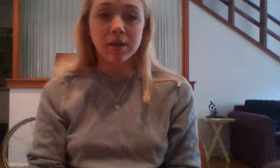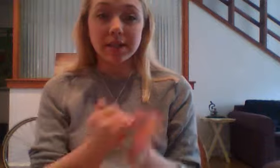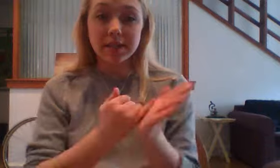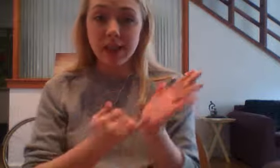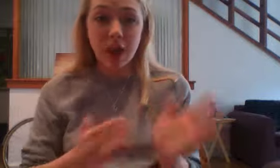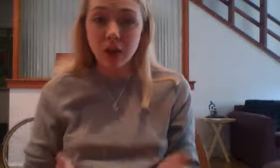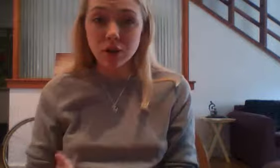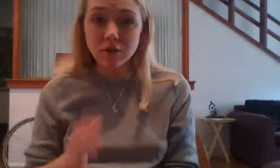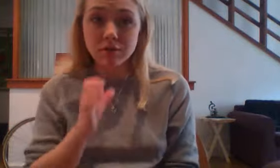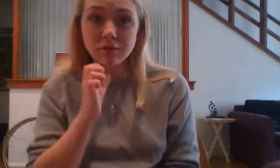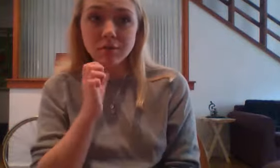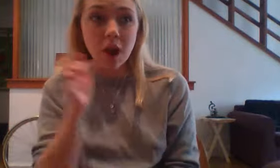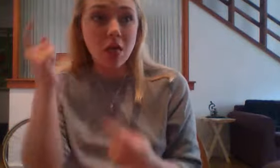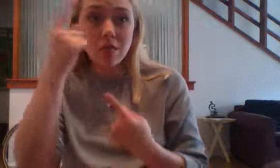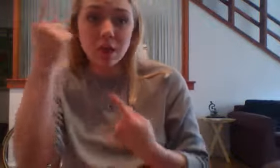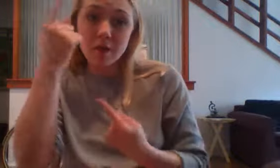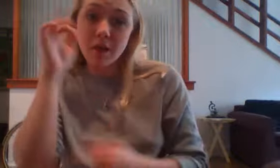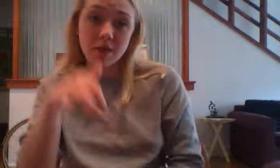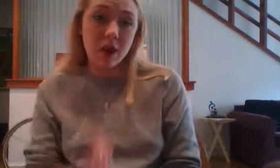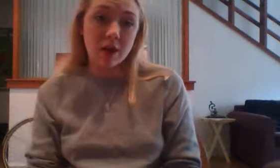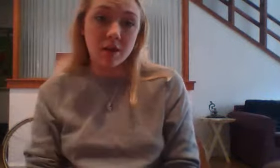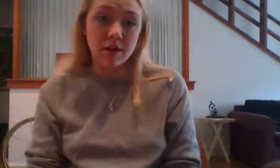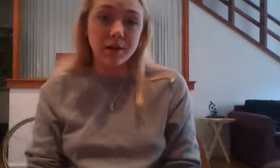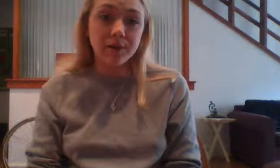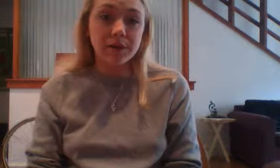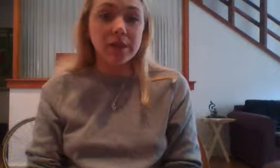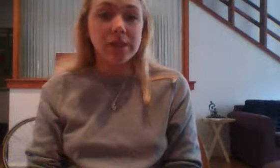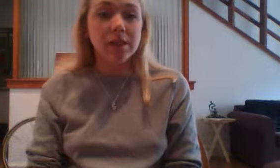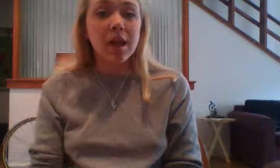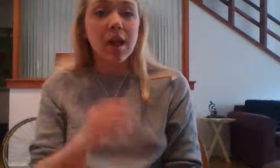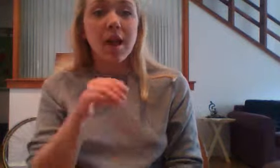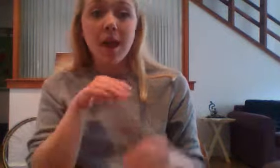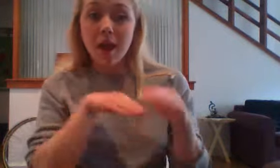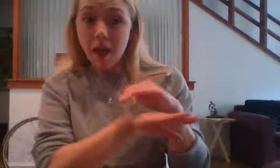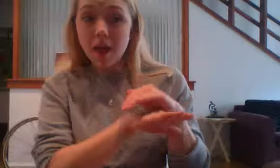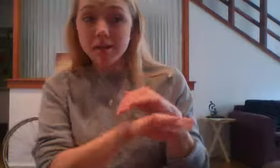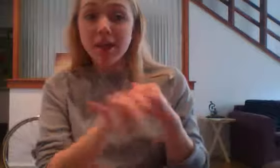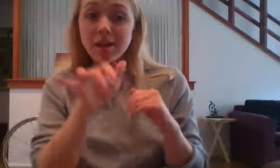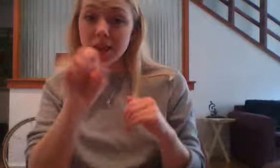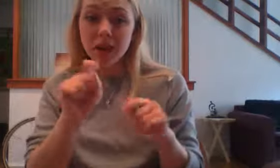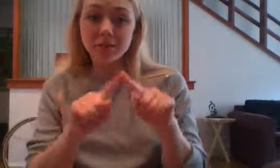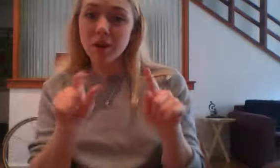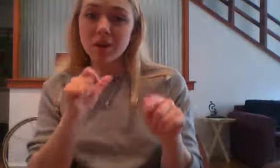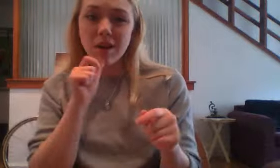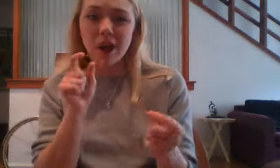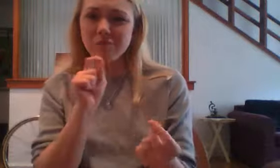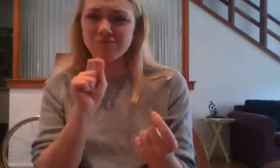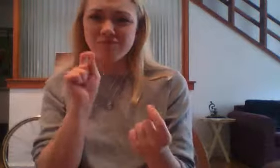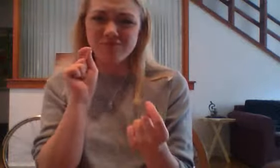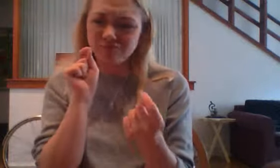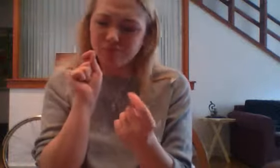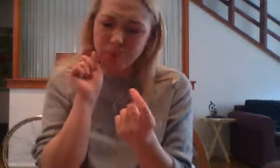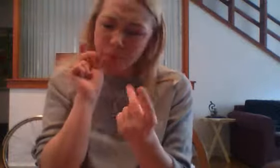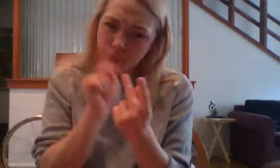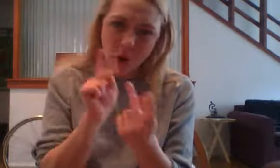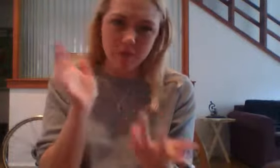not wheelchair users. So yes, it gives access, but it's not quite there. Consider this building. I'm